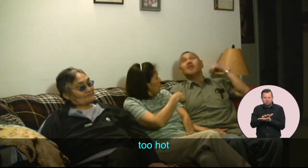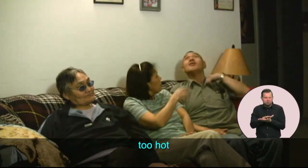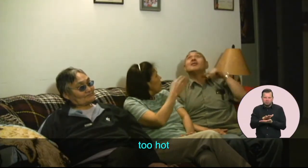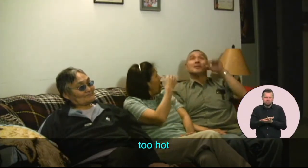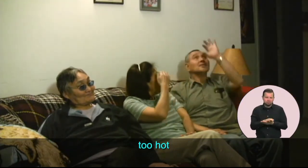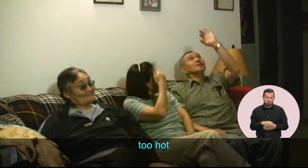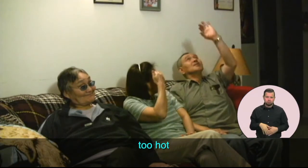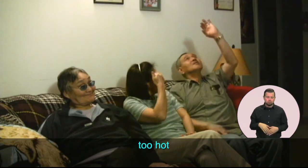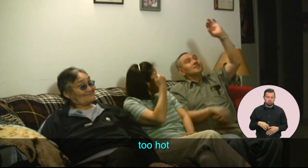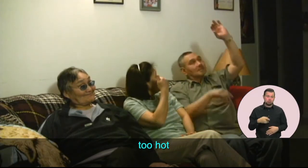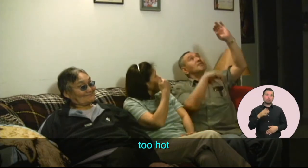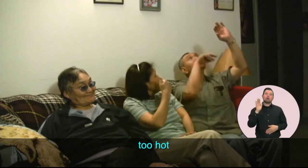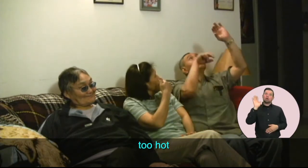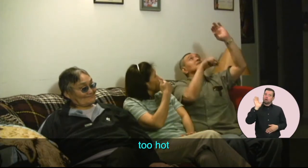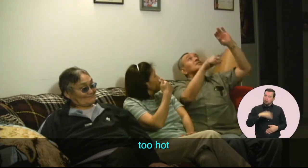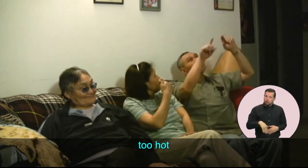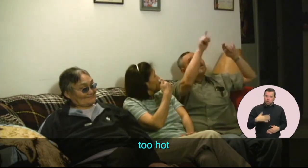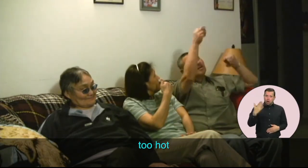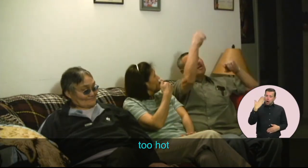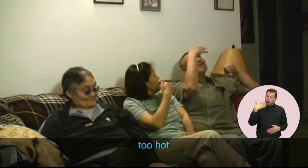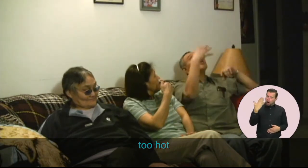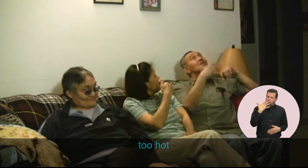Too hot. Too hot. Too hot.